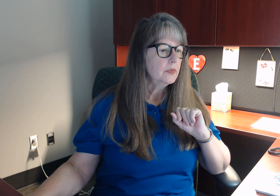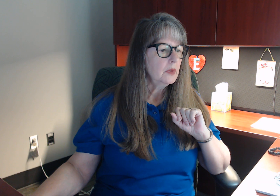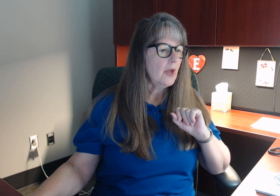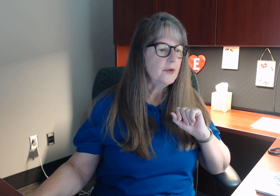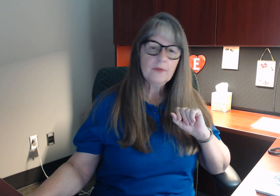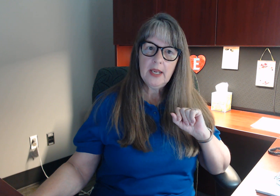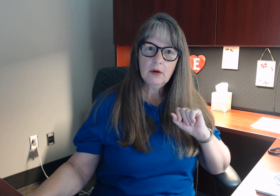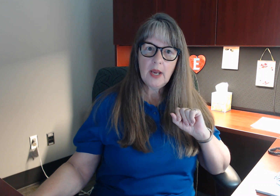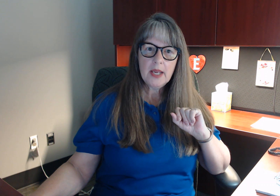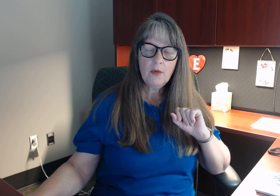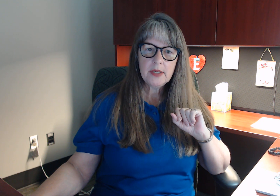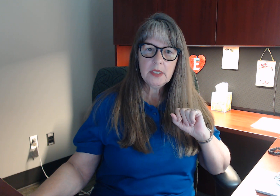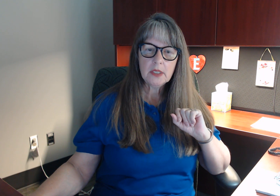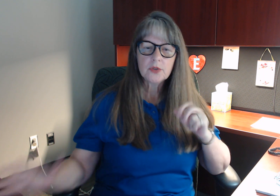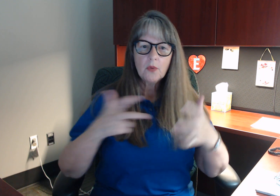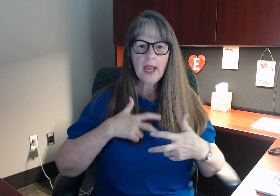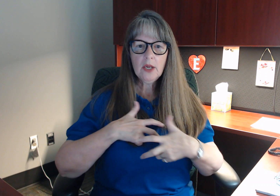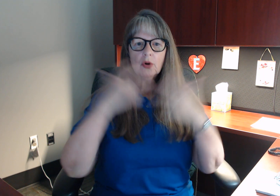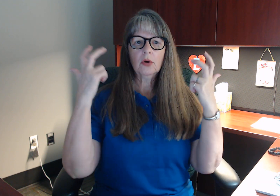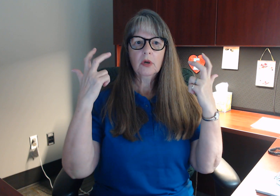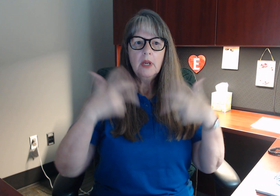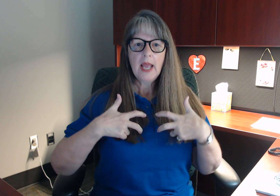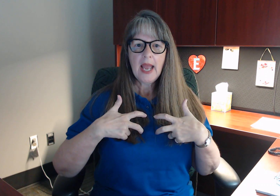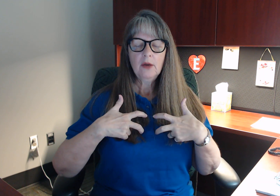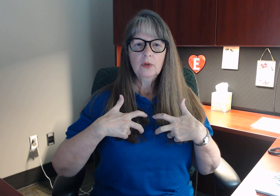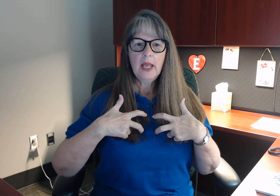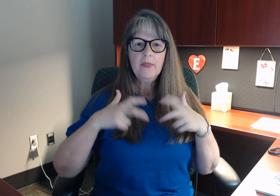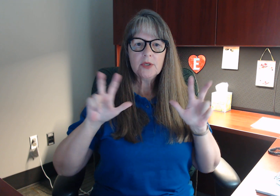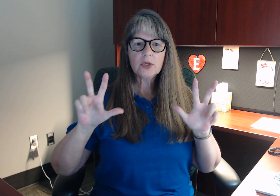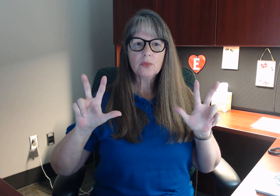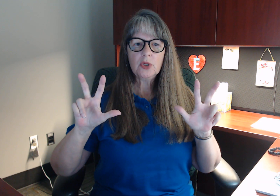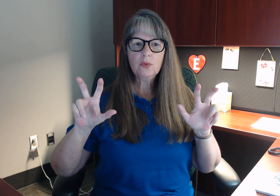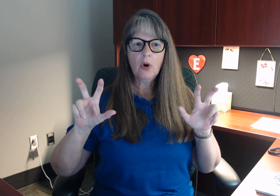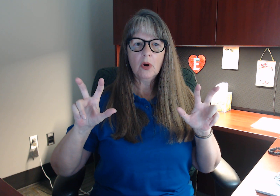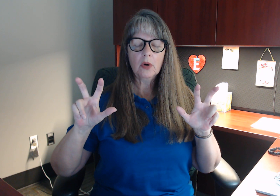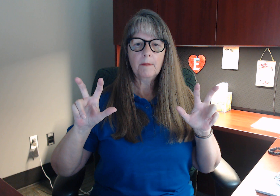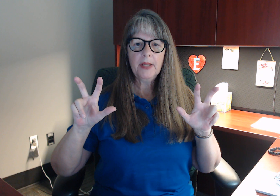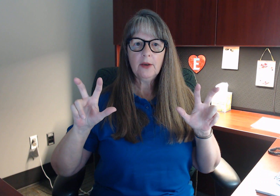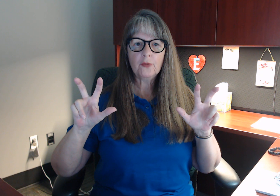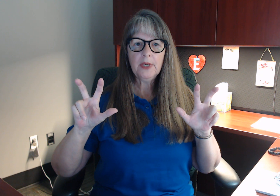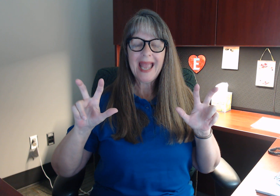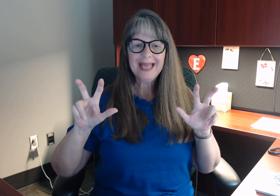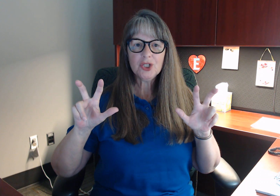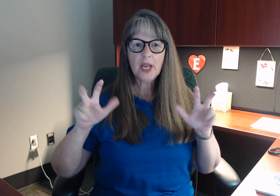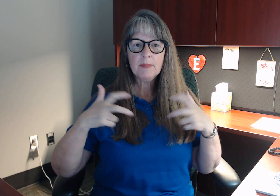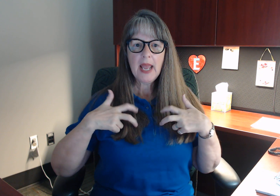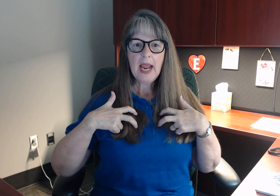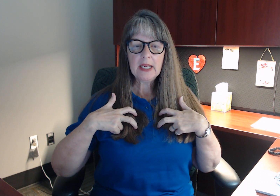A fear of anger. I had no idea. So anger. And this is you are bent 3 hand shape, and it